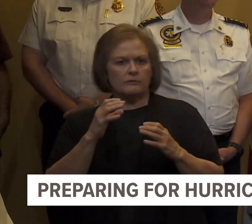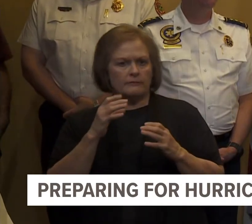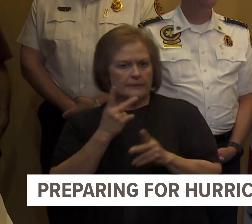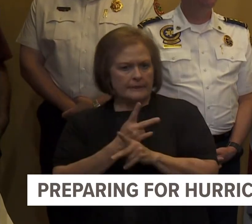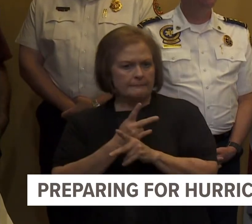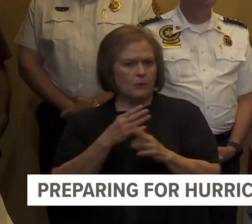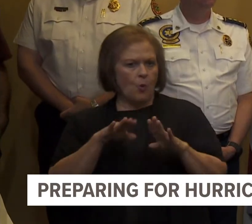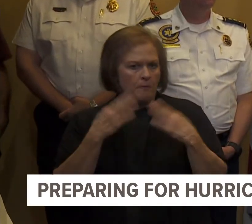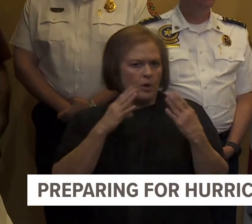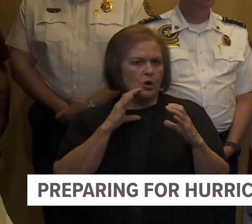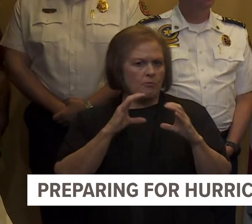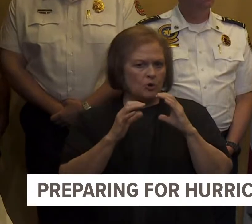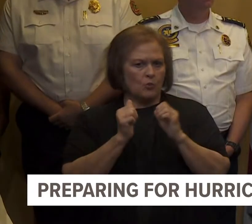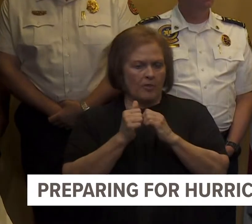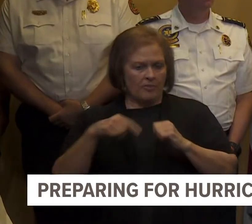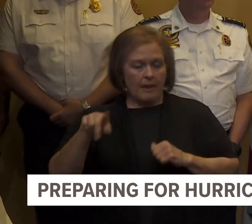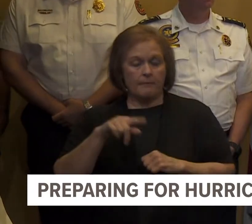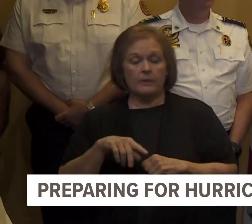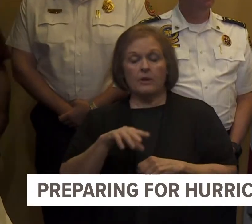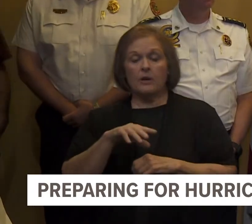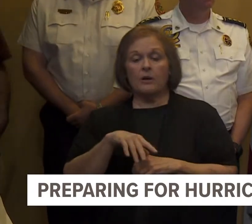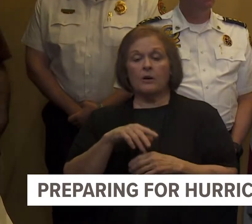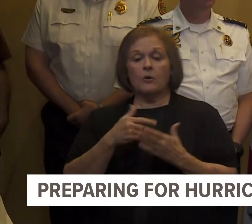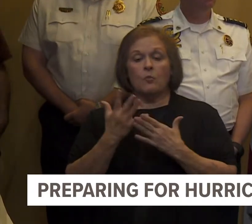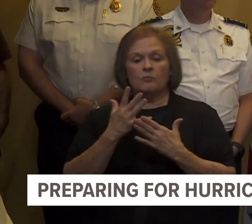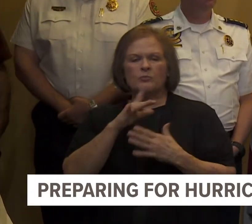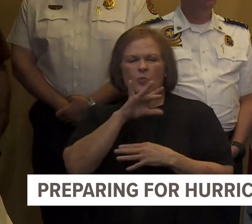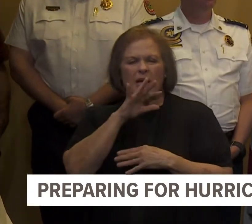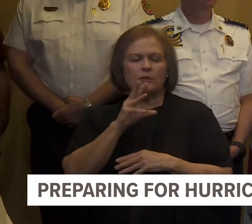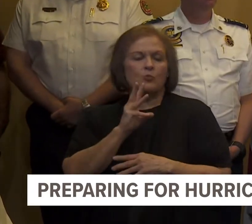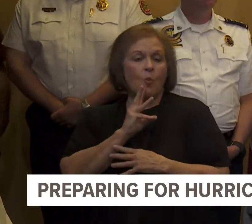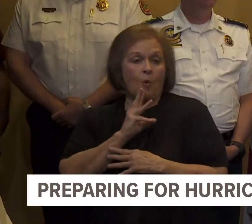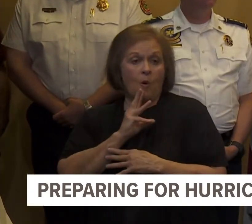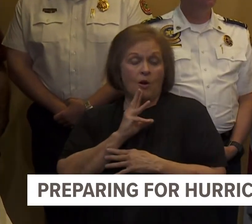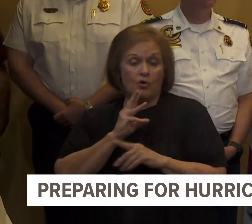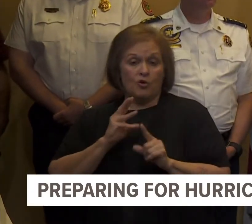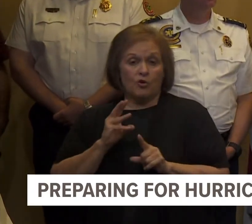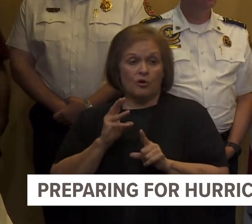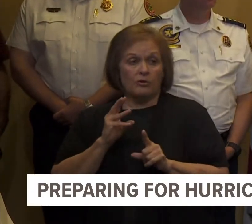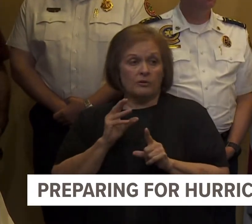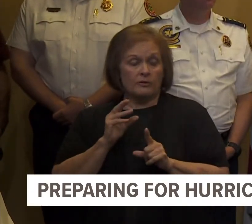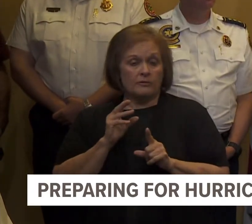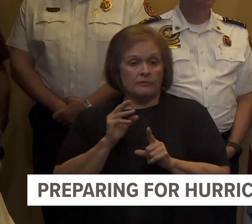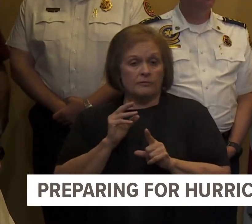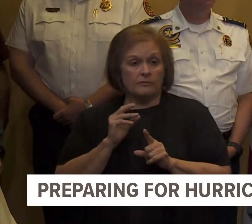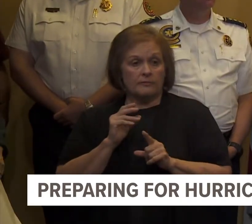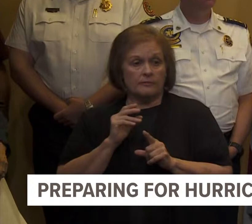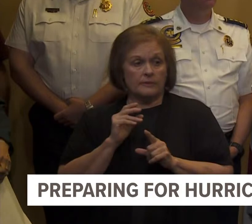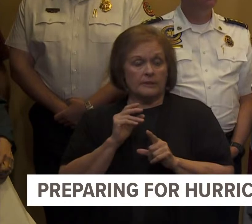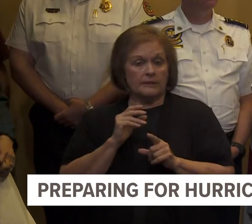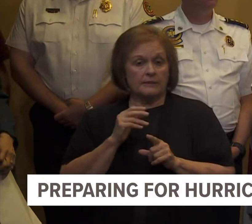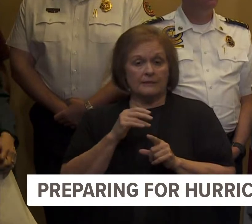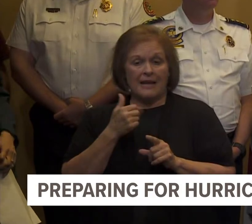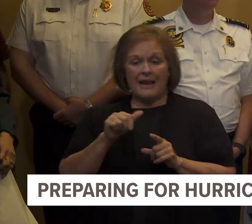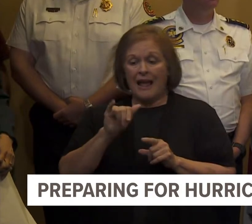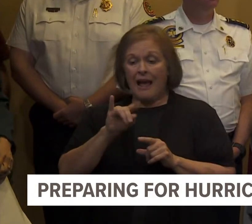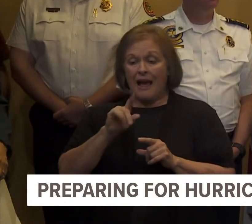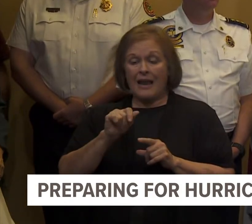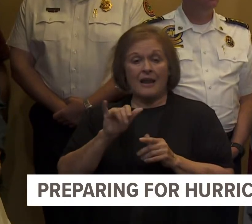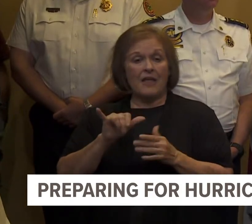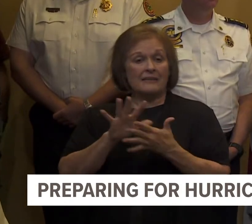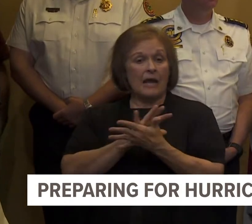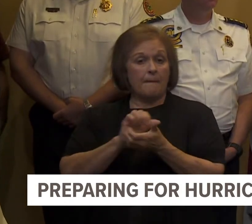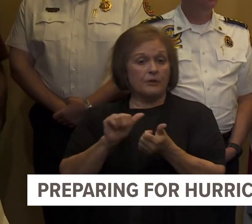face. Specific to wastewater treatment, we've fully recovered from any of the Ida damages that